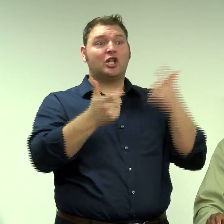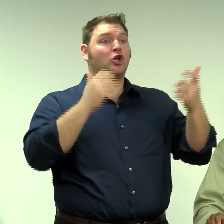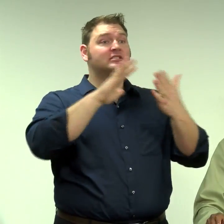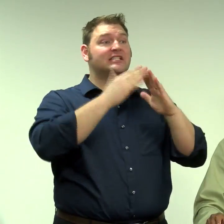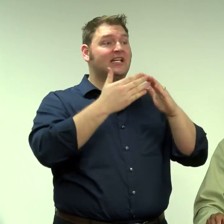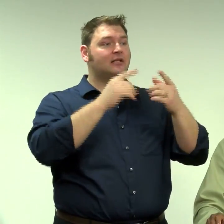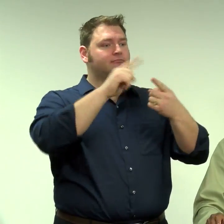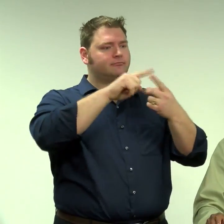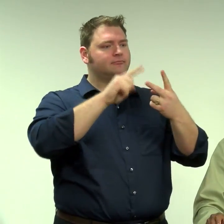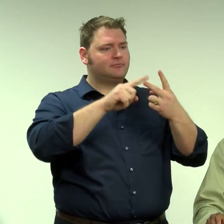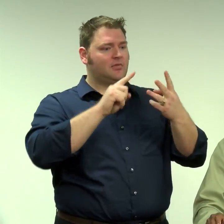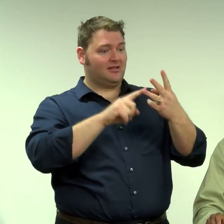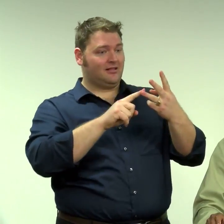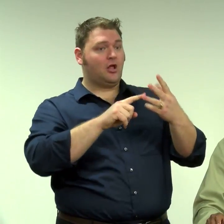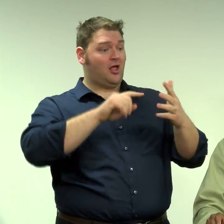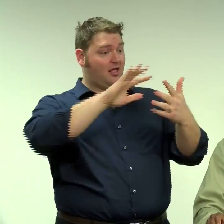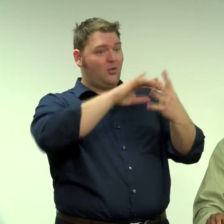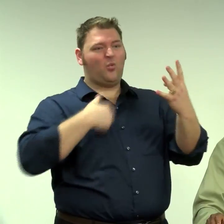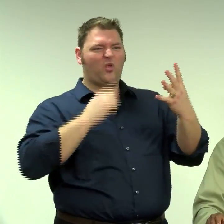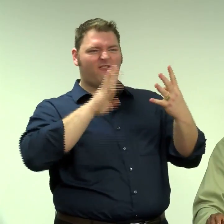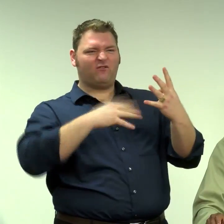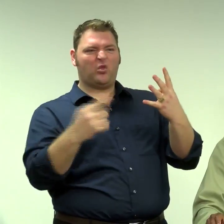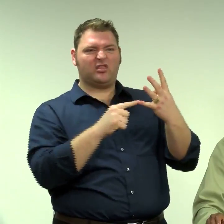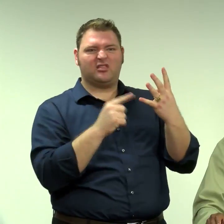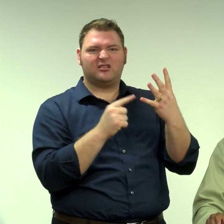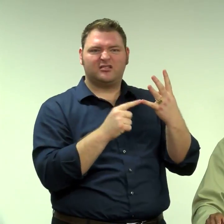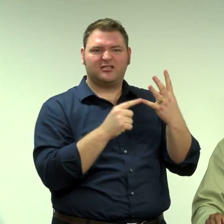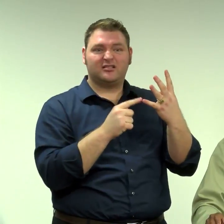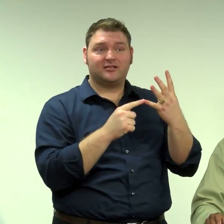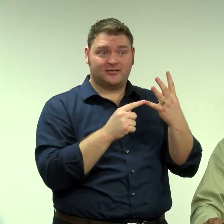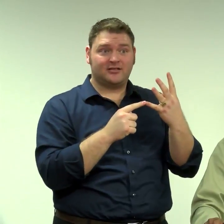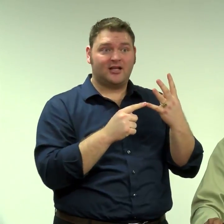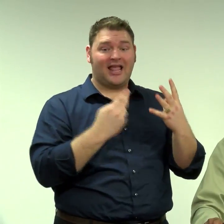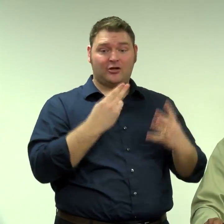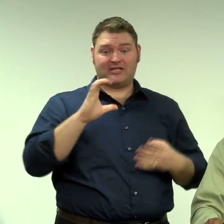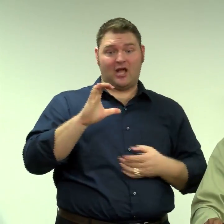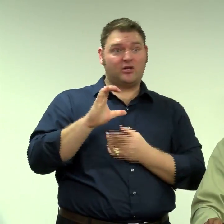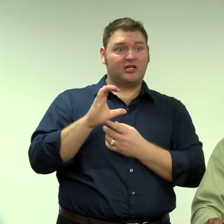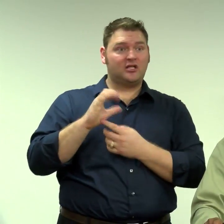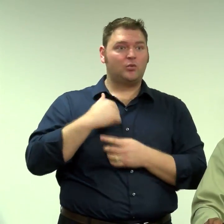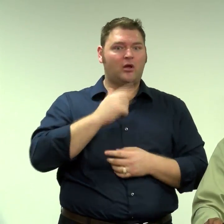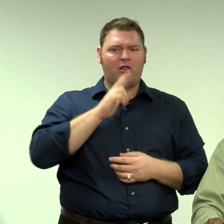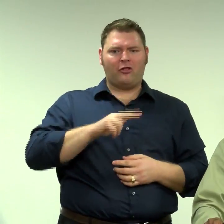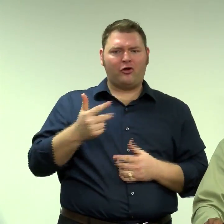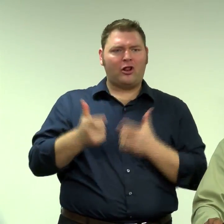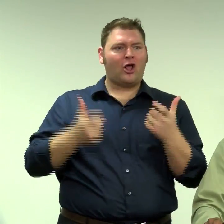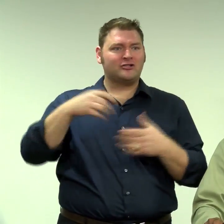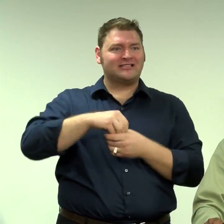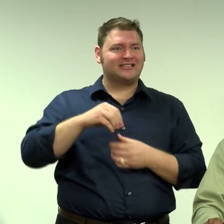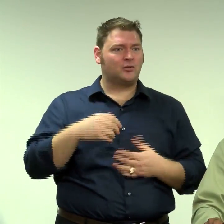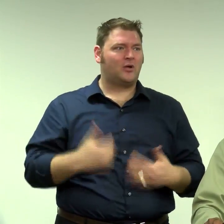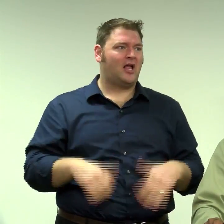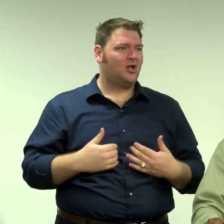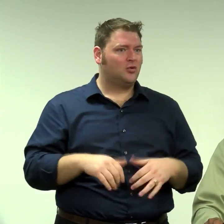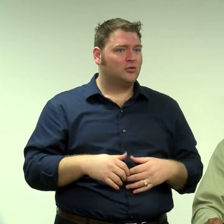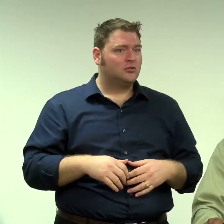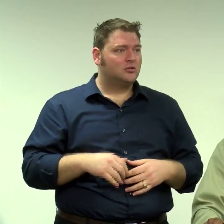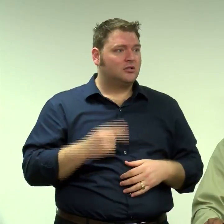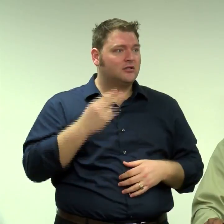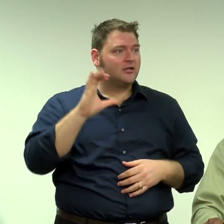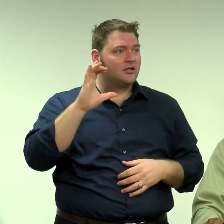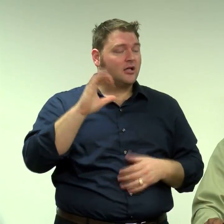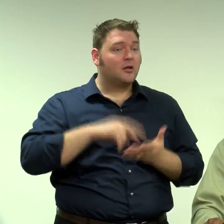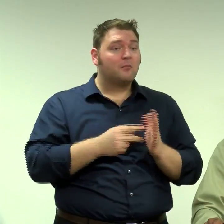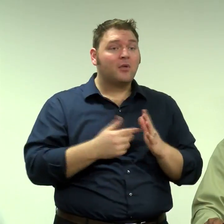the United States. When you combine the two, you're talking about a population of 6.5 million